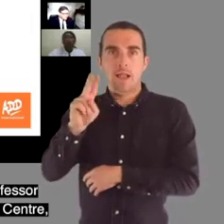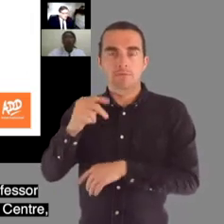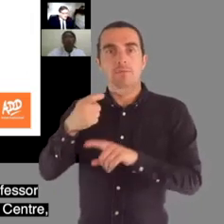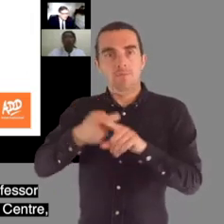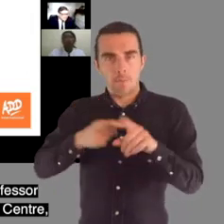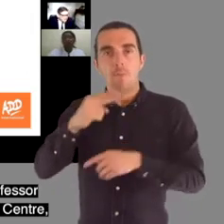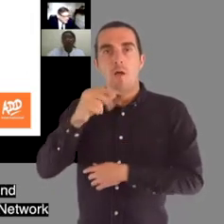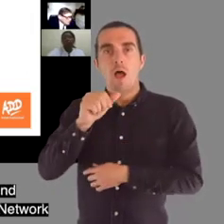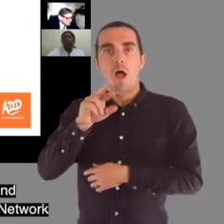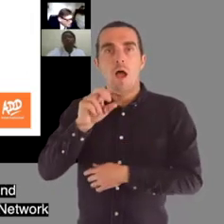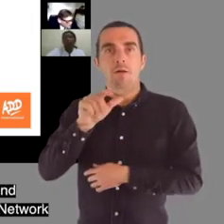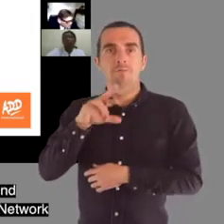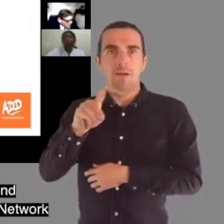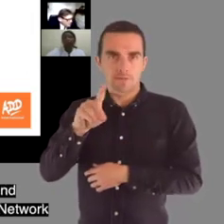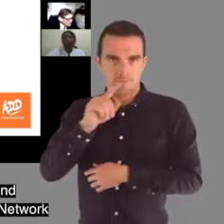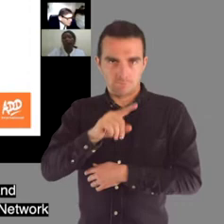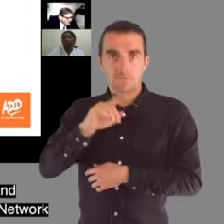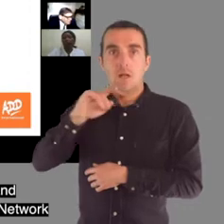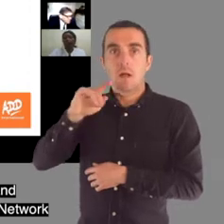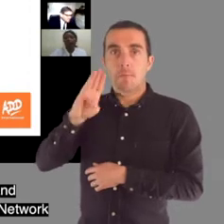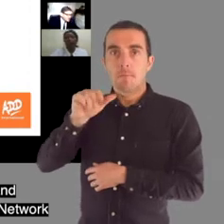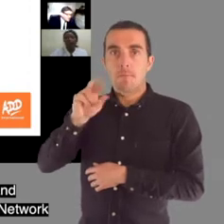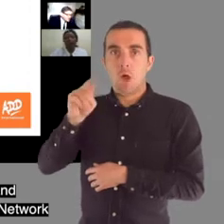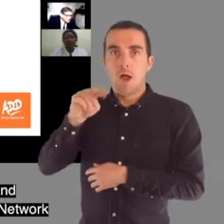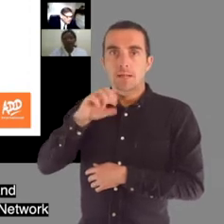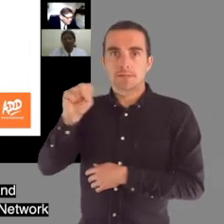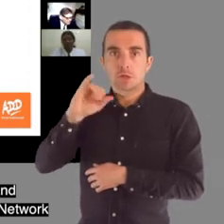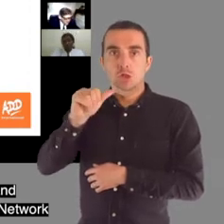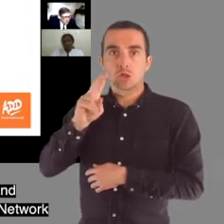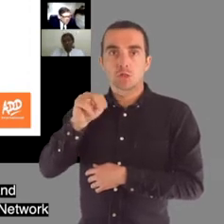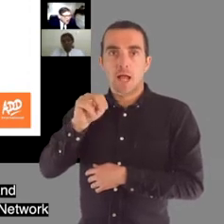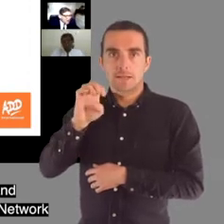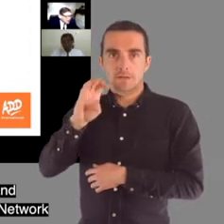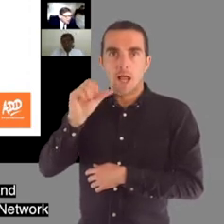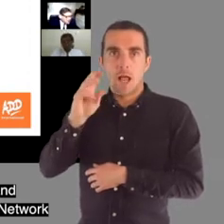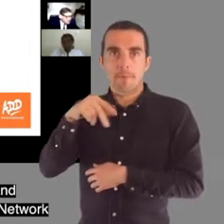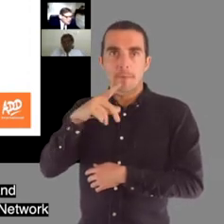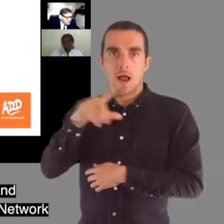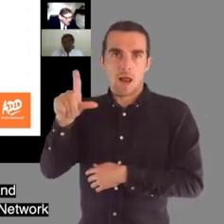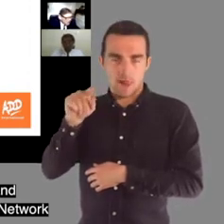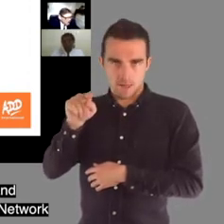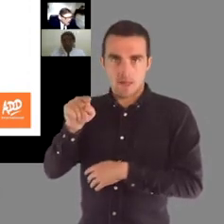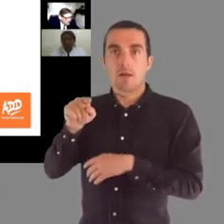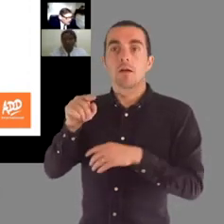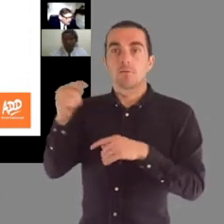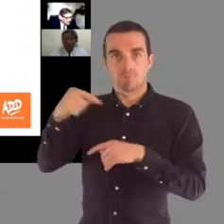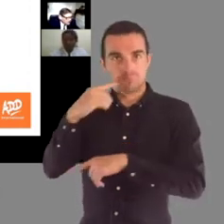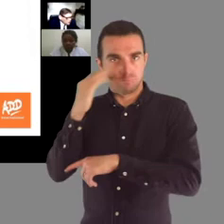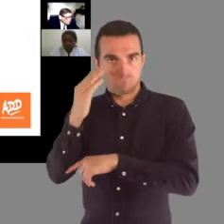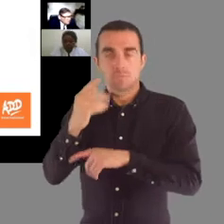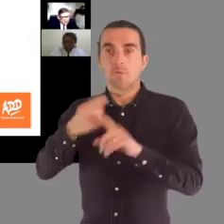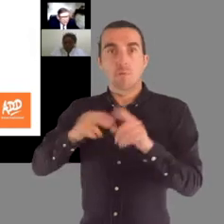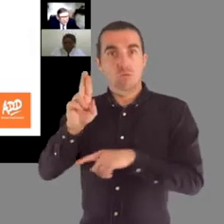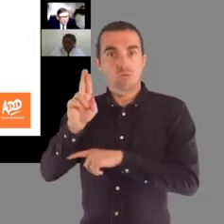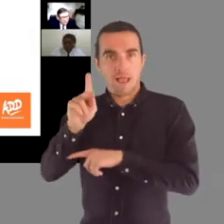Law Center. We've got Baroness Jane Campbell and representatives of Direct Action Network in the UK,